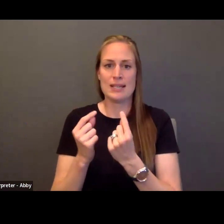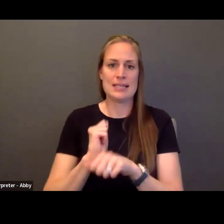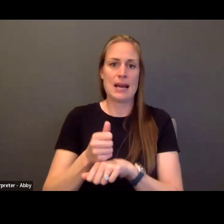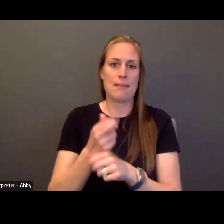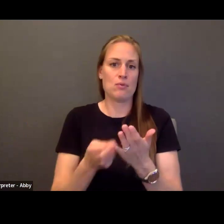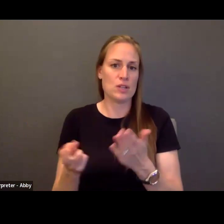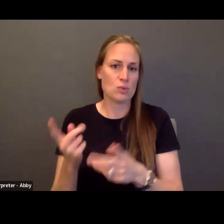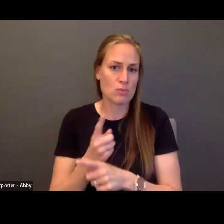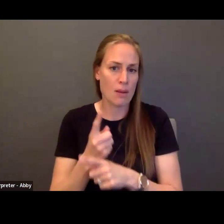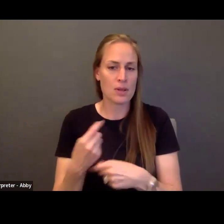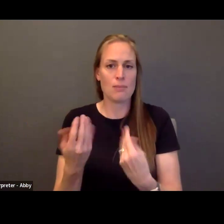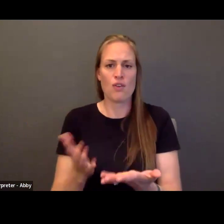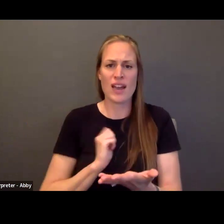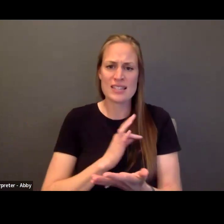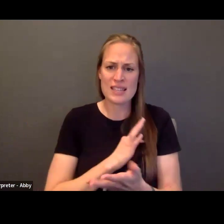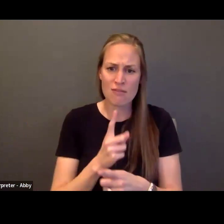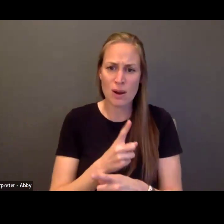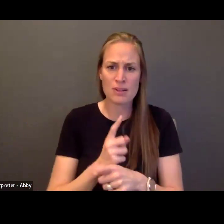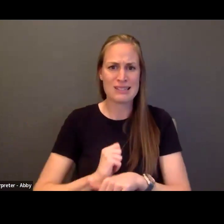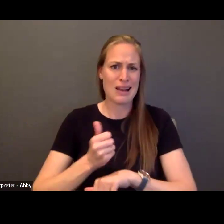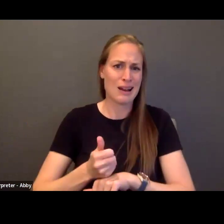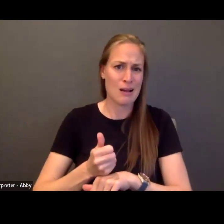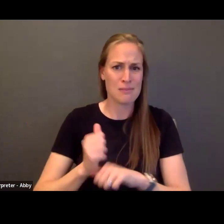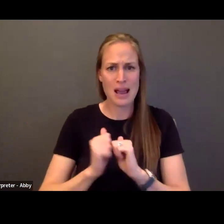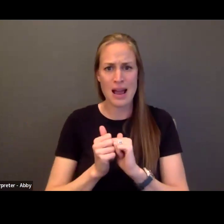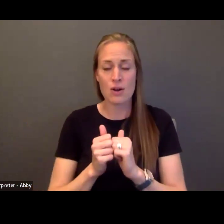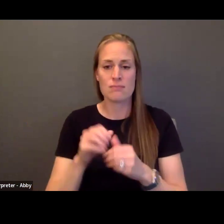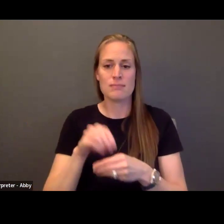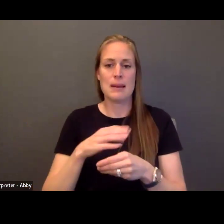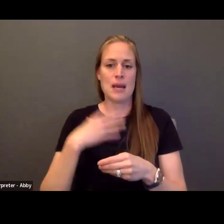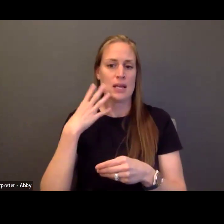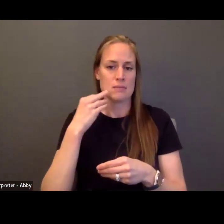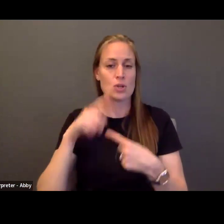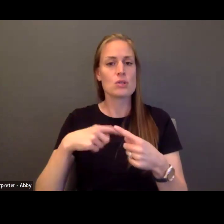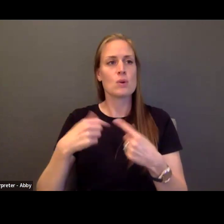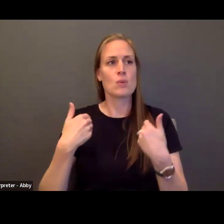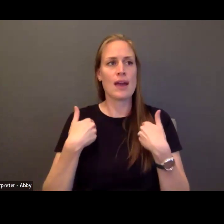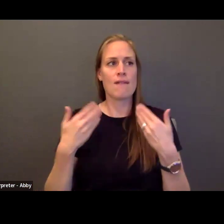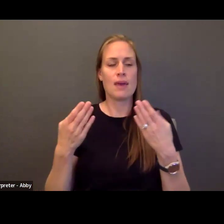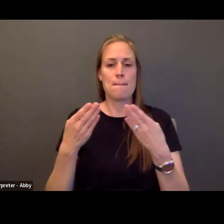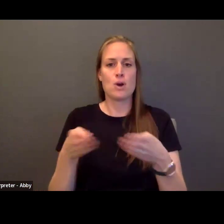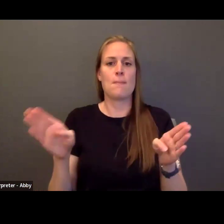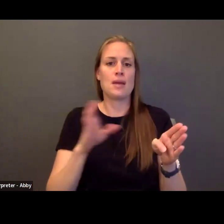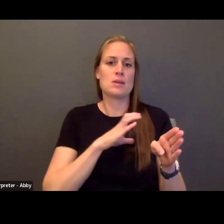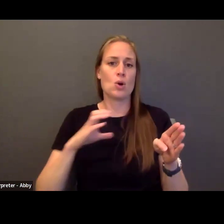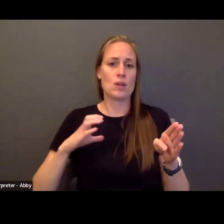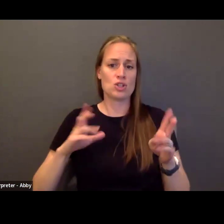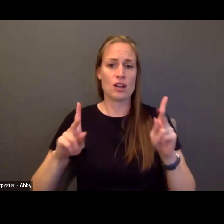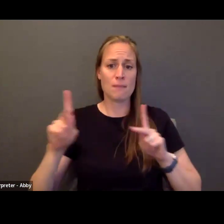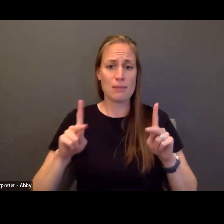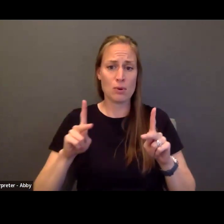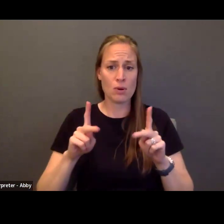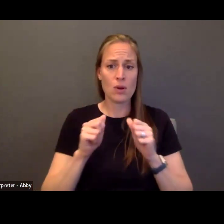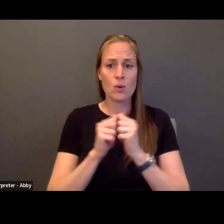up? And like I said, it's just, like I said, in my experience, when you have that broad-based coalition of people, community stakeholders, state